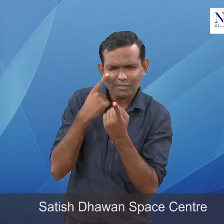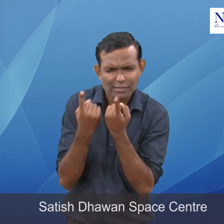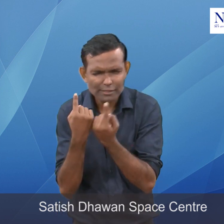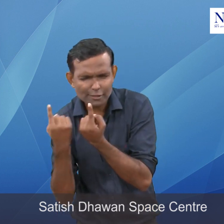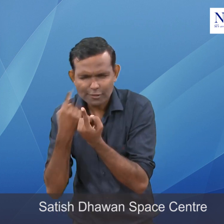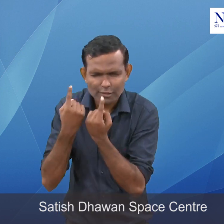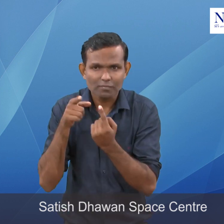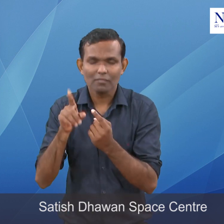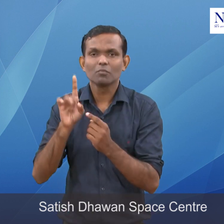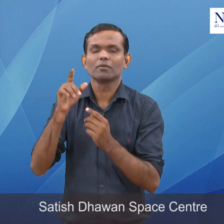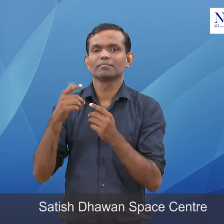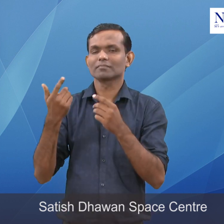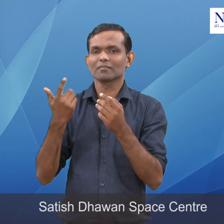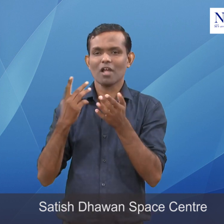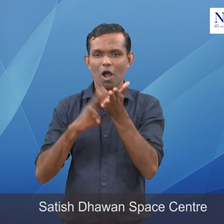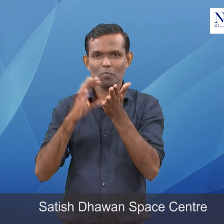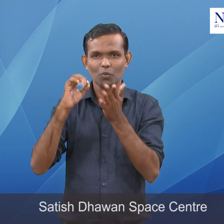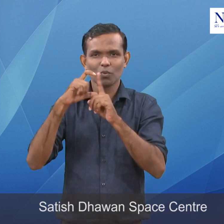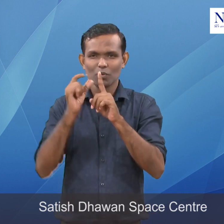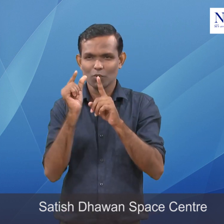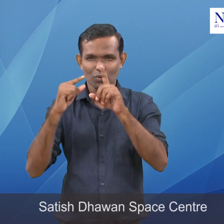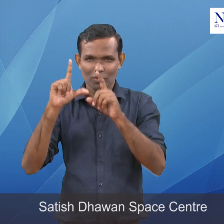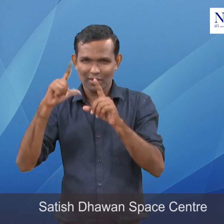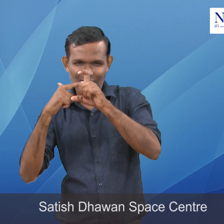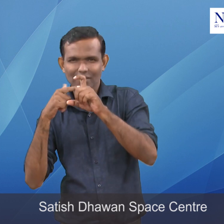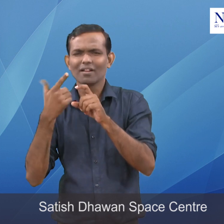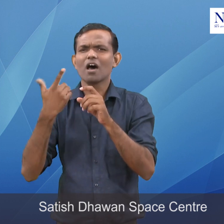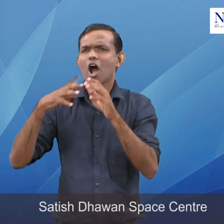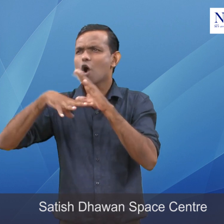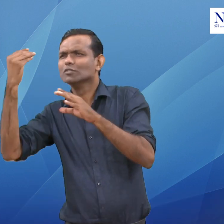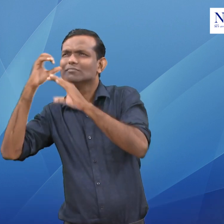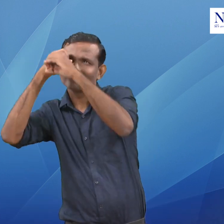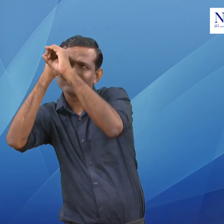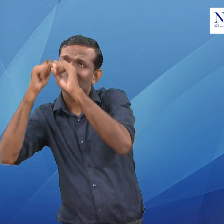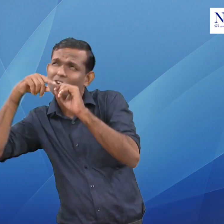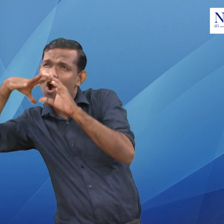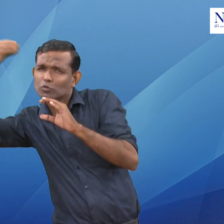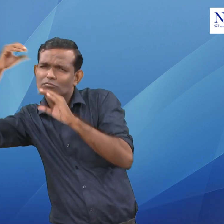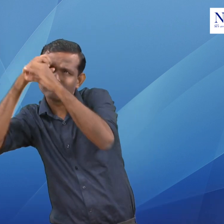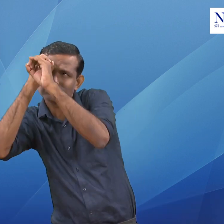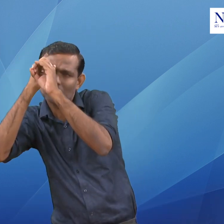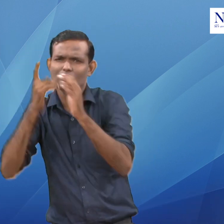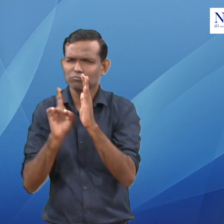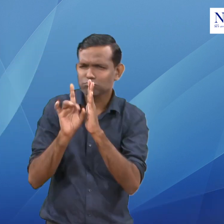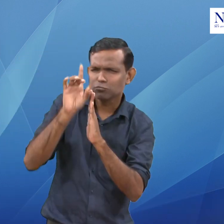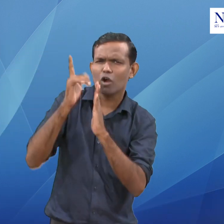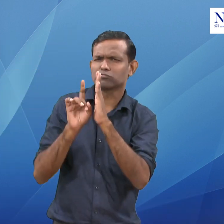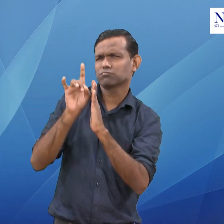and recovering it after touchdown in the Bay of Bengal. The Navy personnel have already started the mock operations to recover the